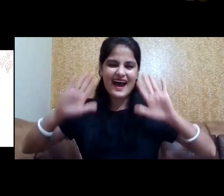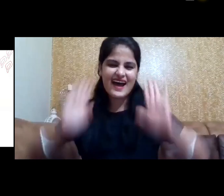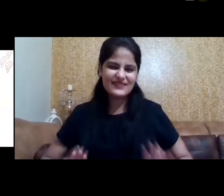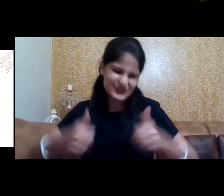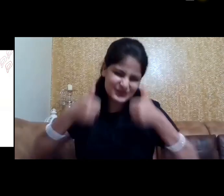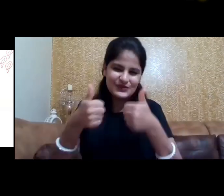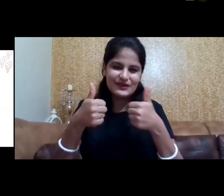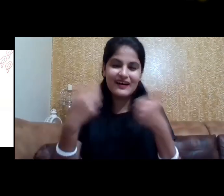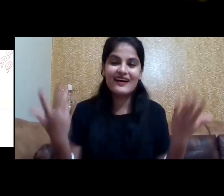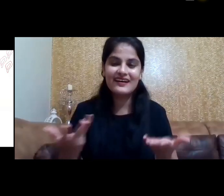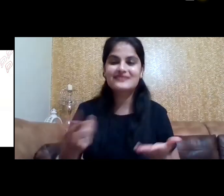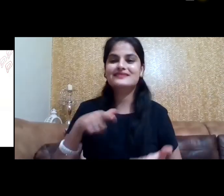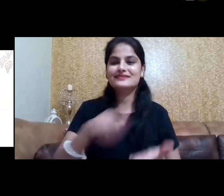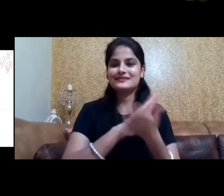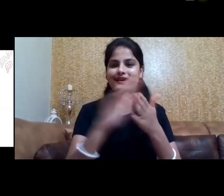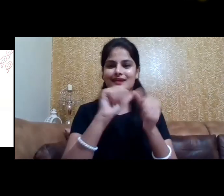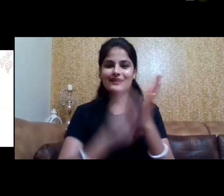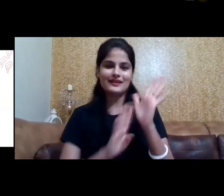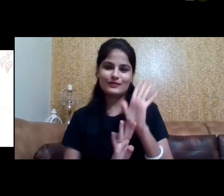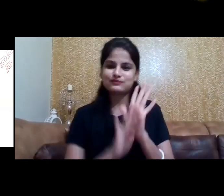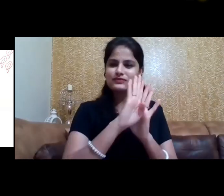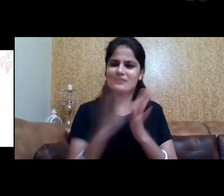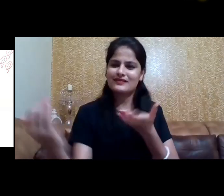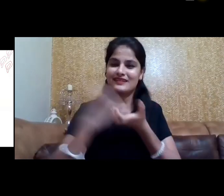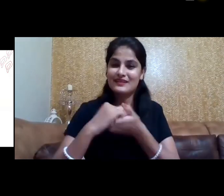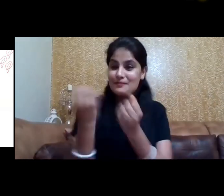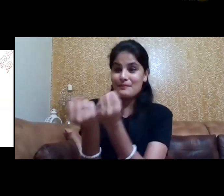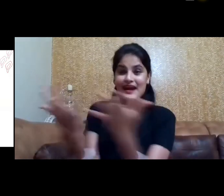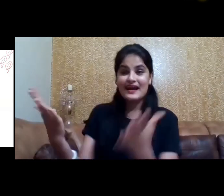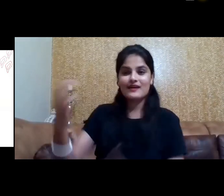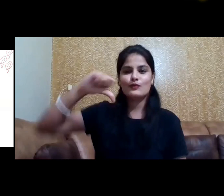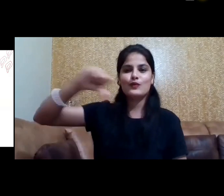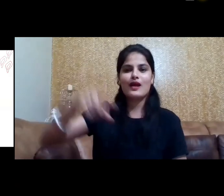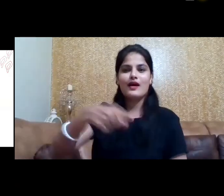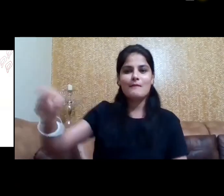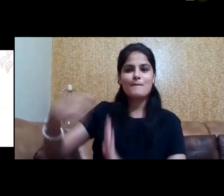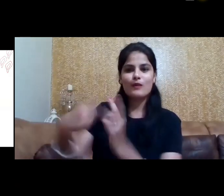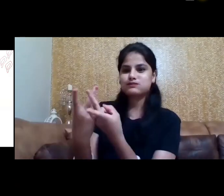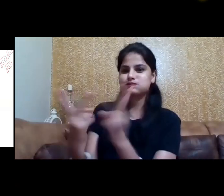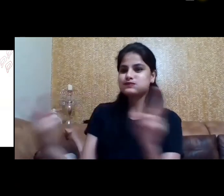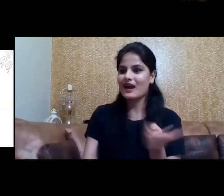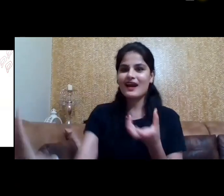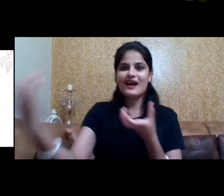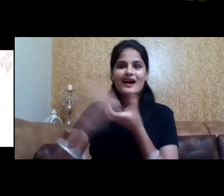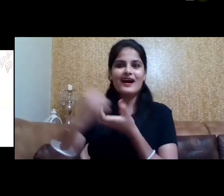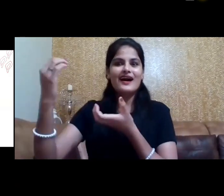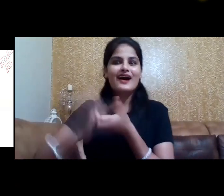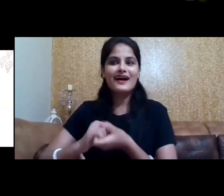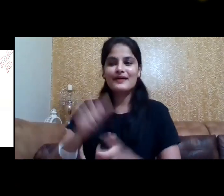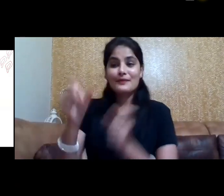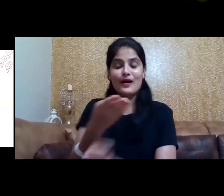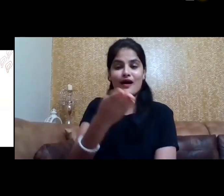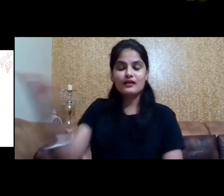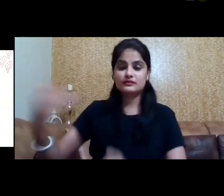remember? Yeah. So now we have some great news. Share a Million has 9 partners. We